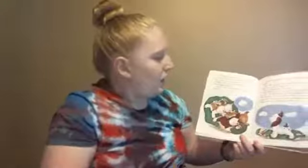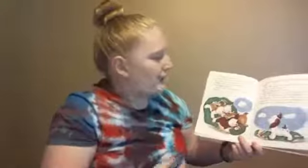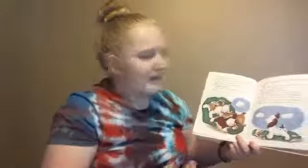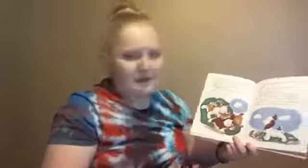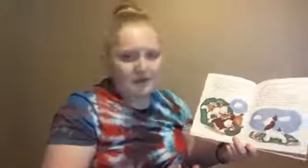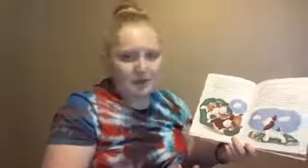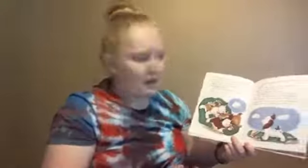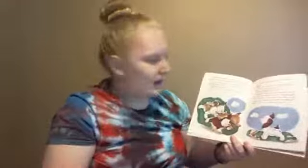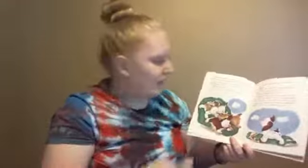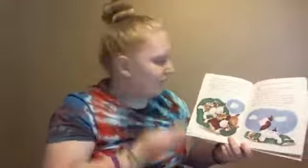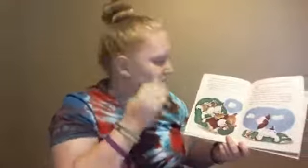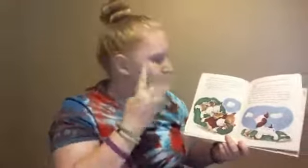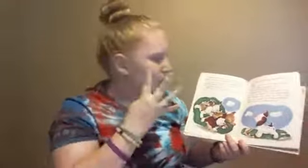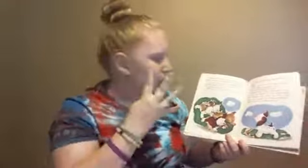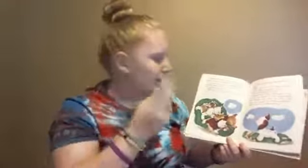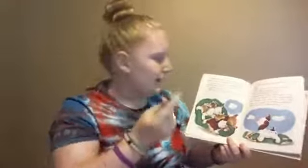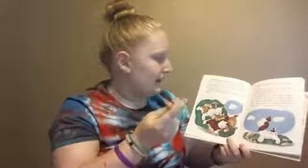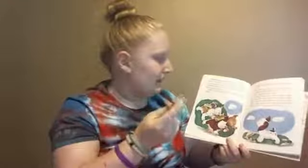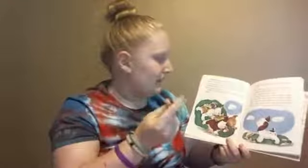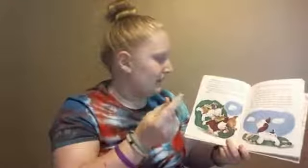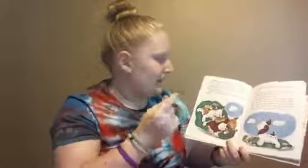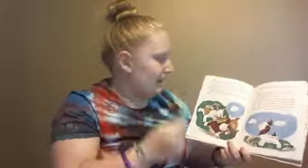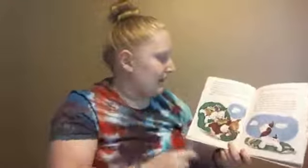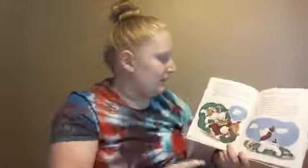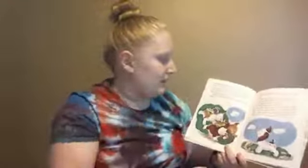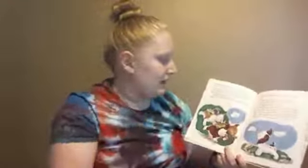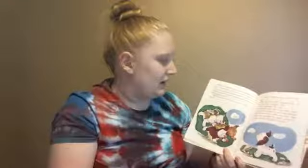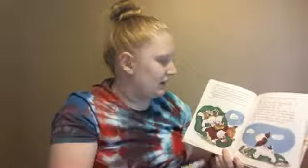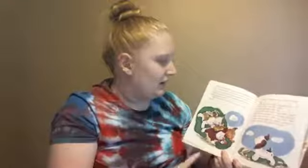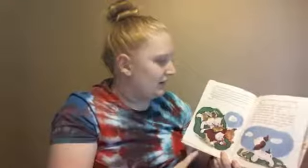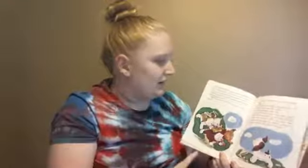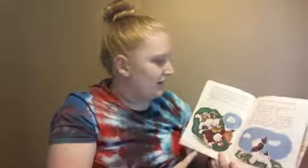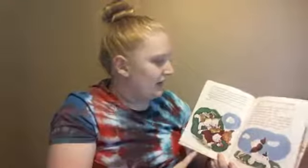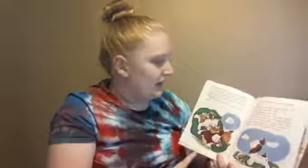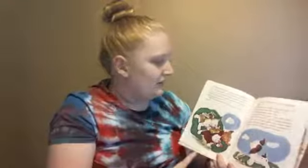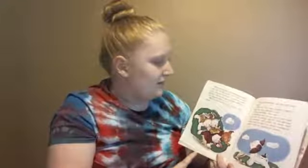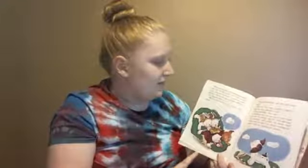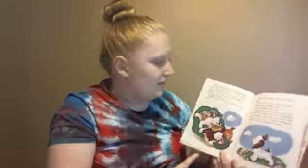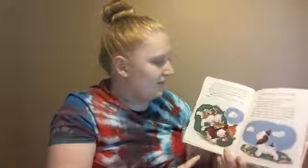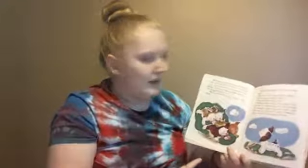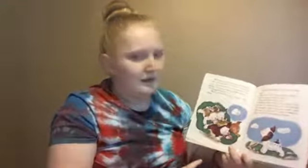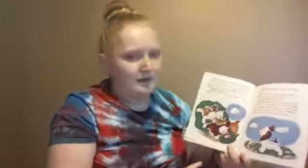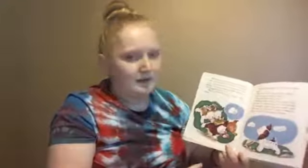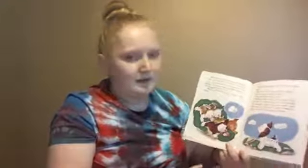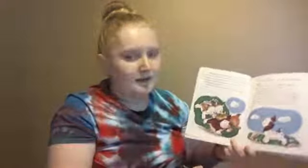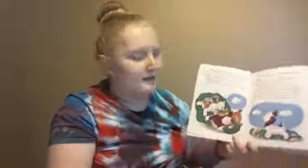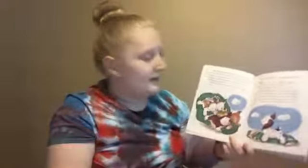What's he doing? 4 little puppies asked one another, and down they went to see.